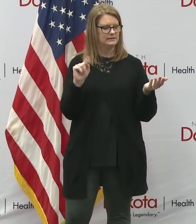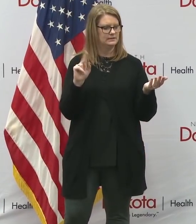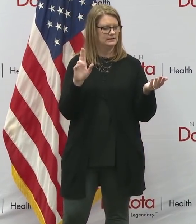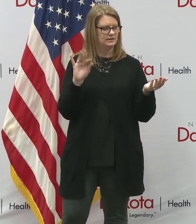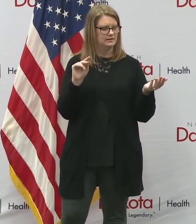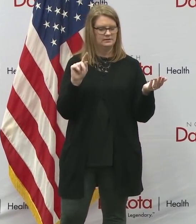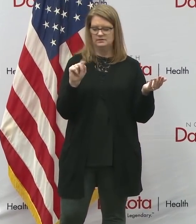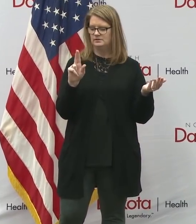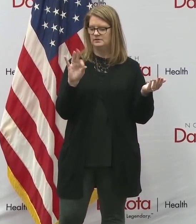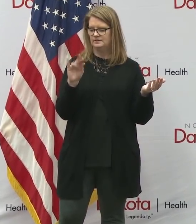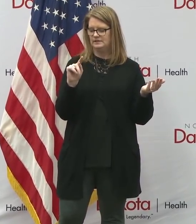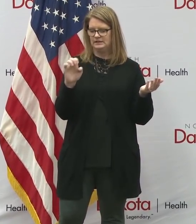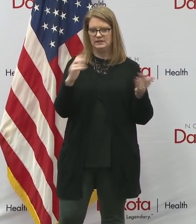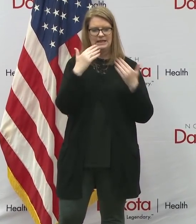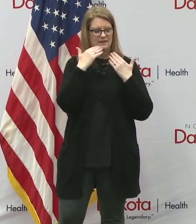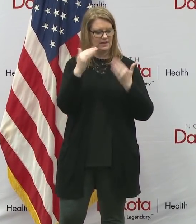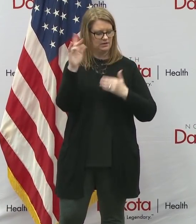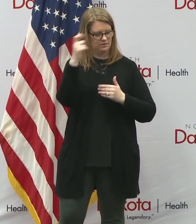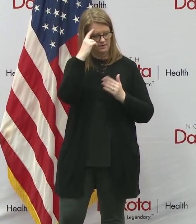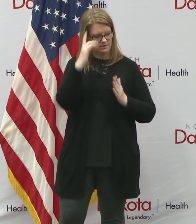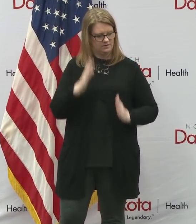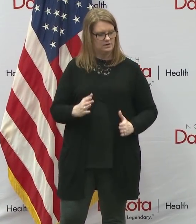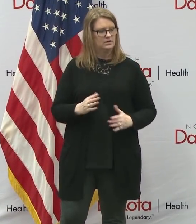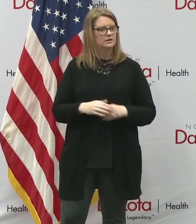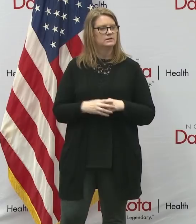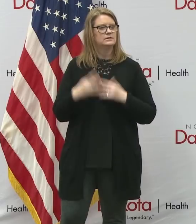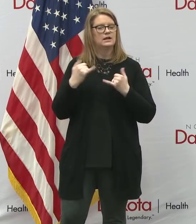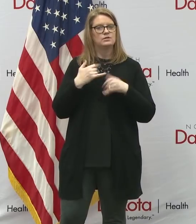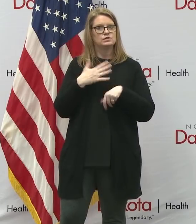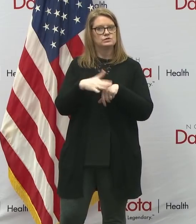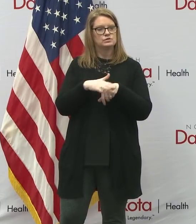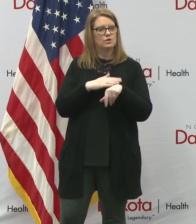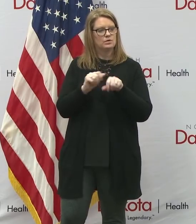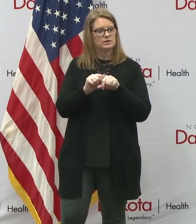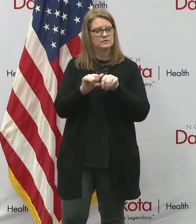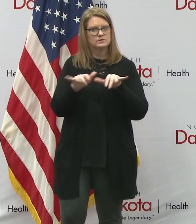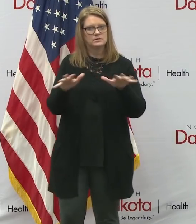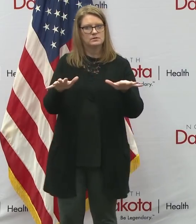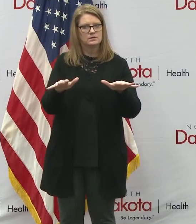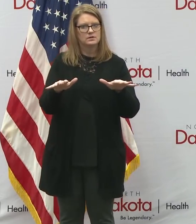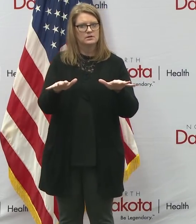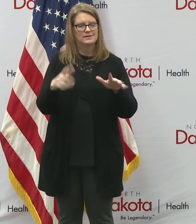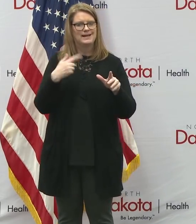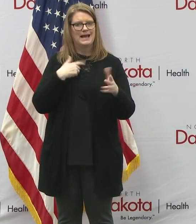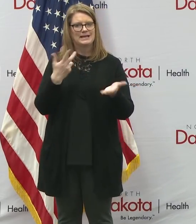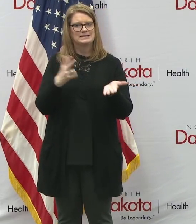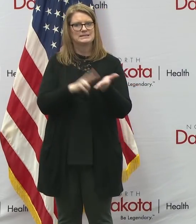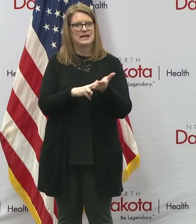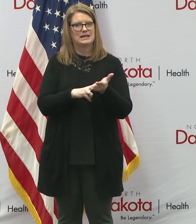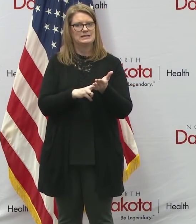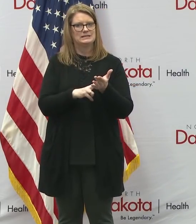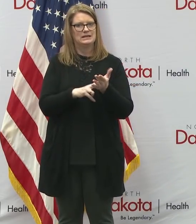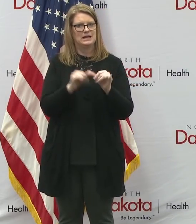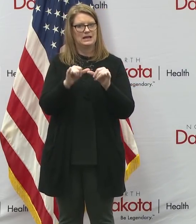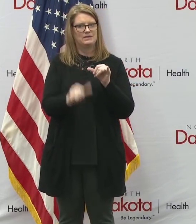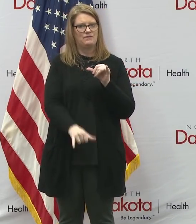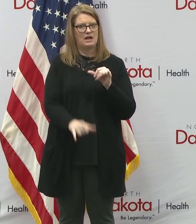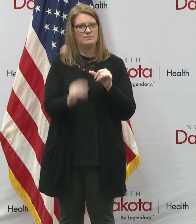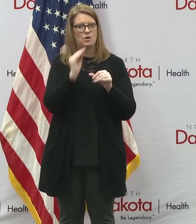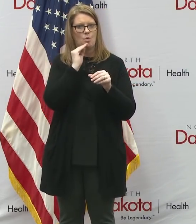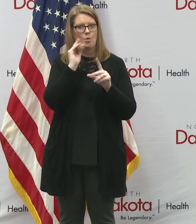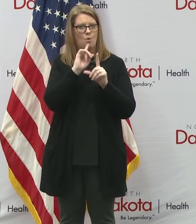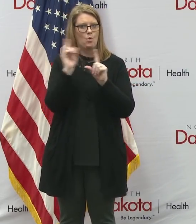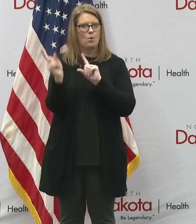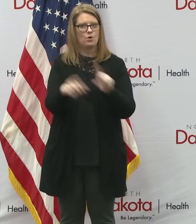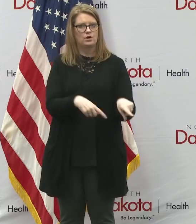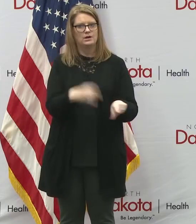Thank you, Governor. In an effort to slow the spread, I signed a confinement order today requiring individuals